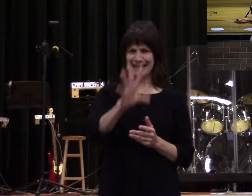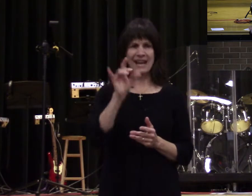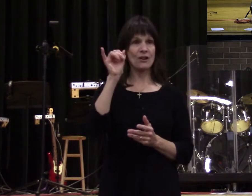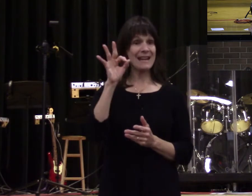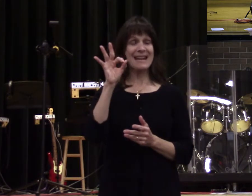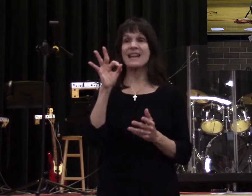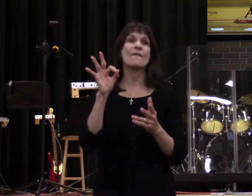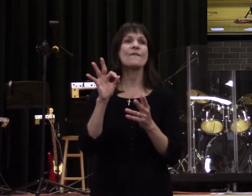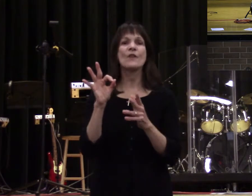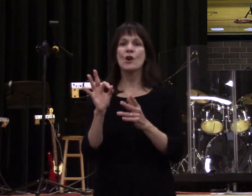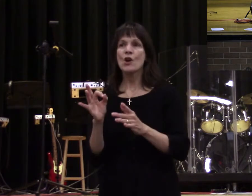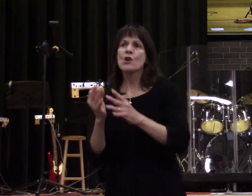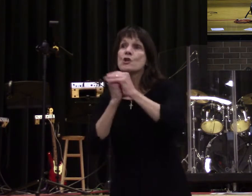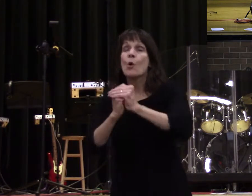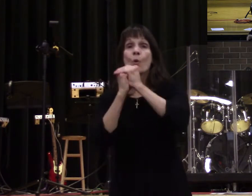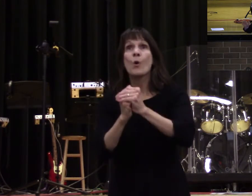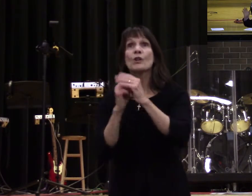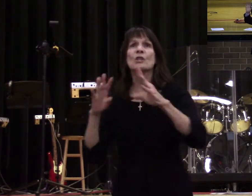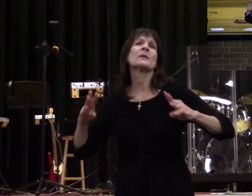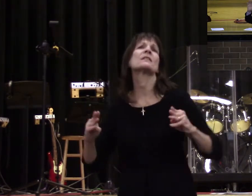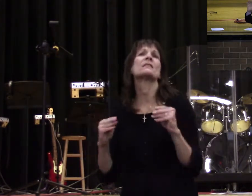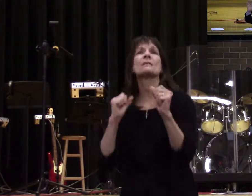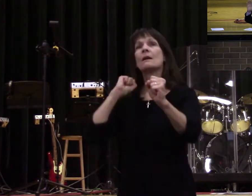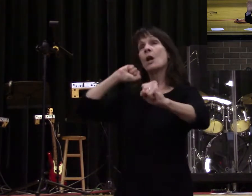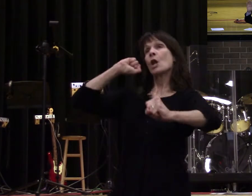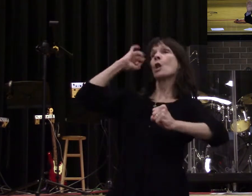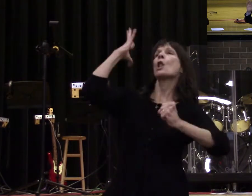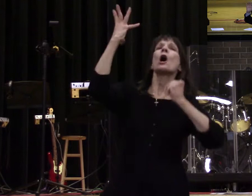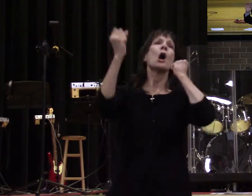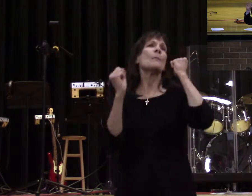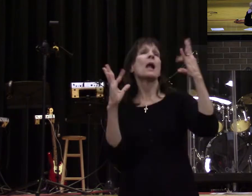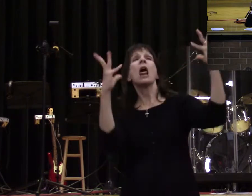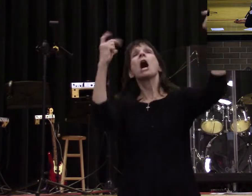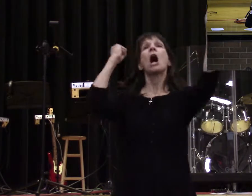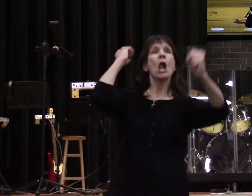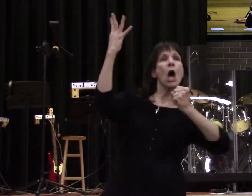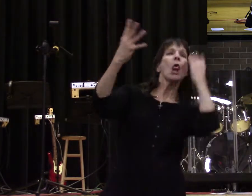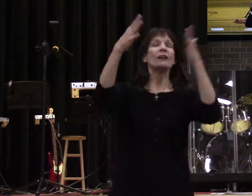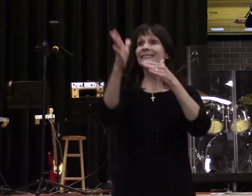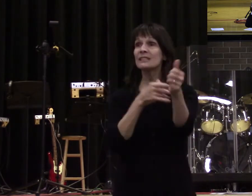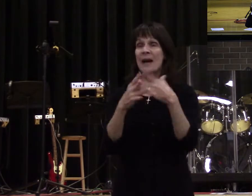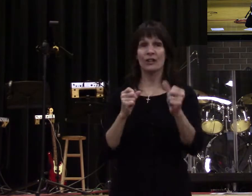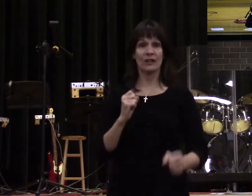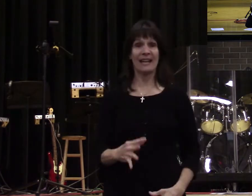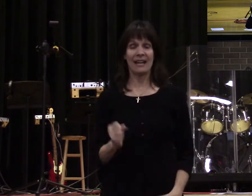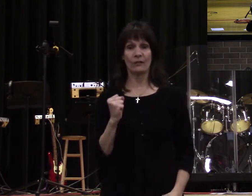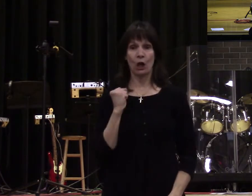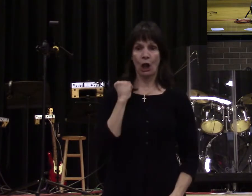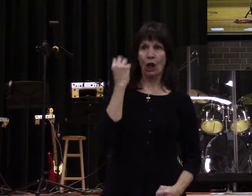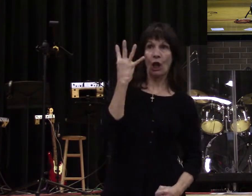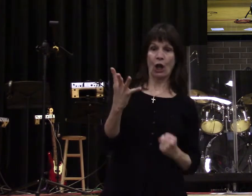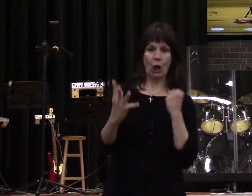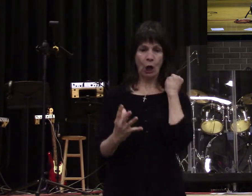so you can sing. Now everybody knows, how many people here know that I don't have the best voice in town? That's why I'm not on stage when the music is